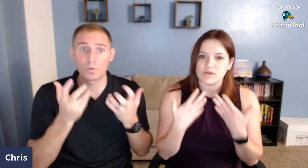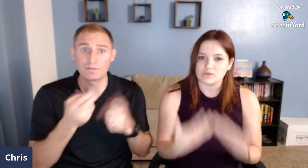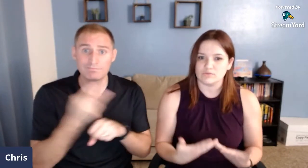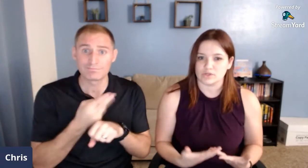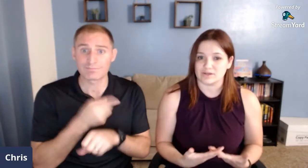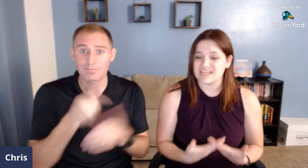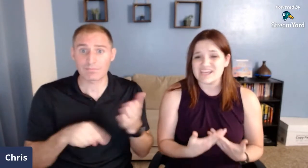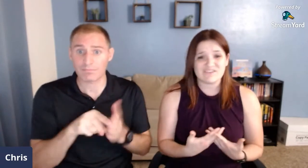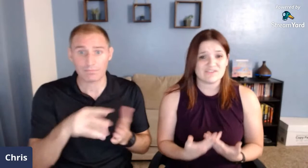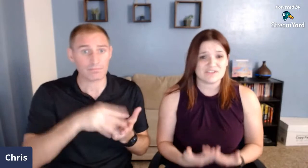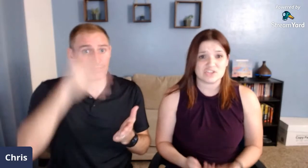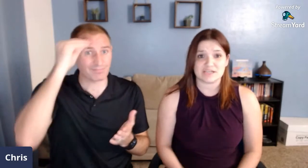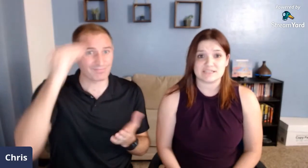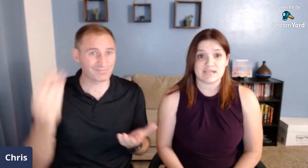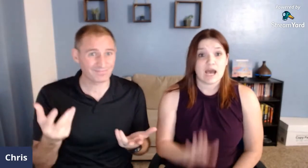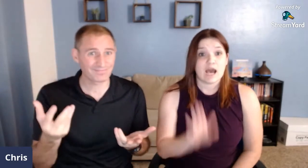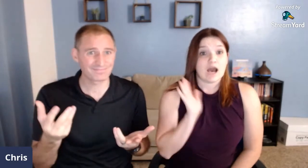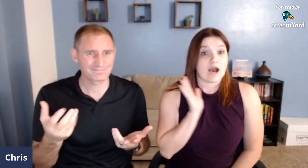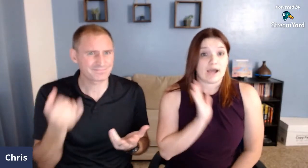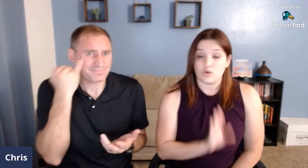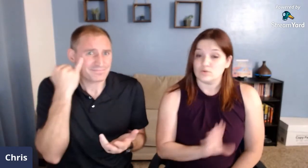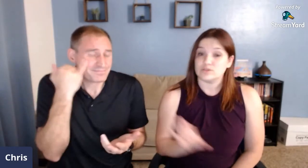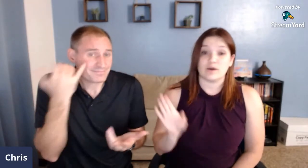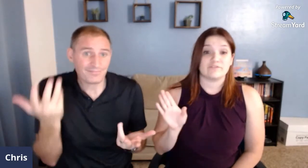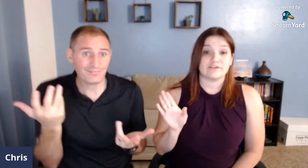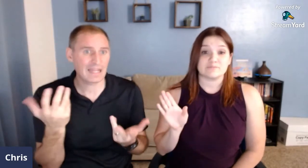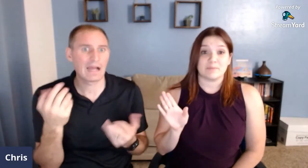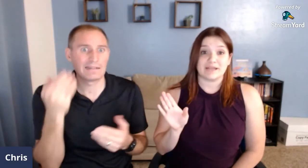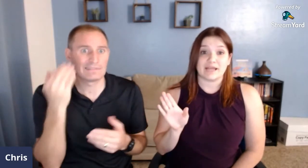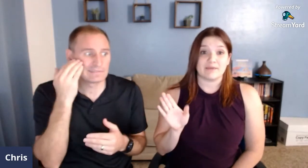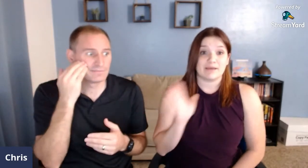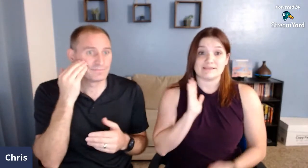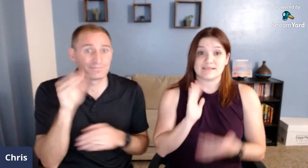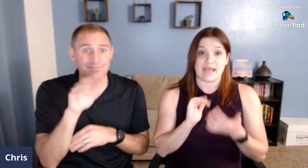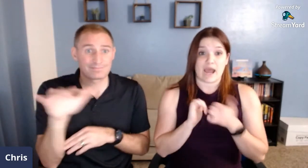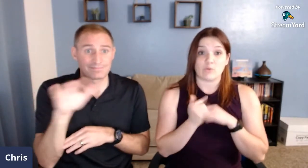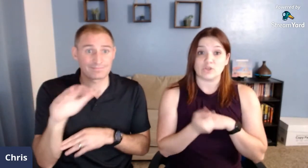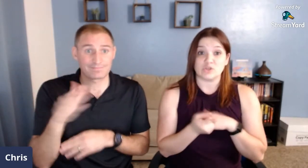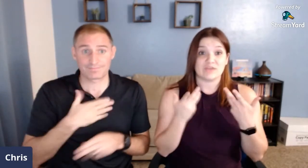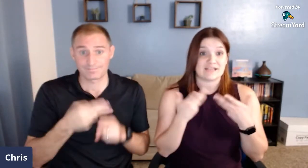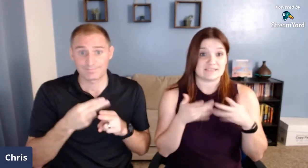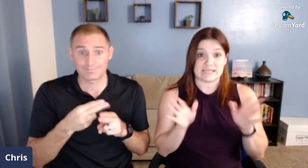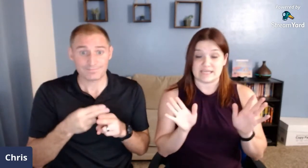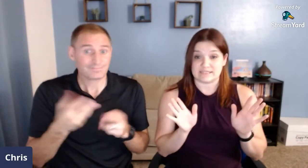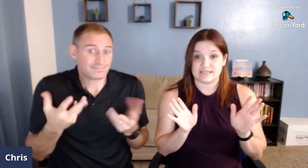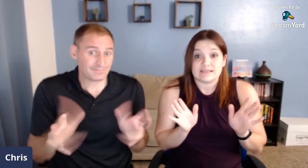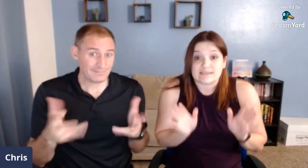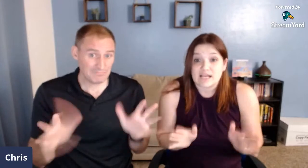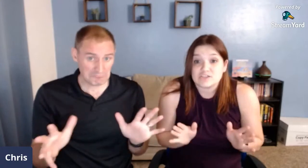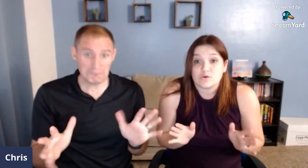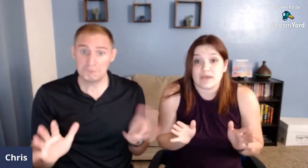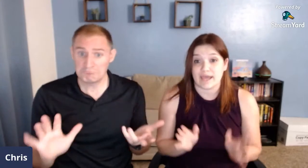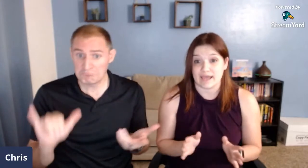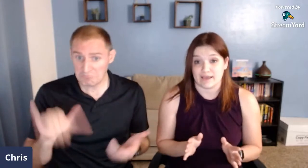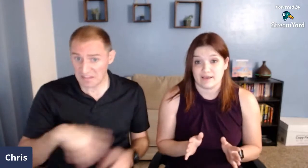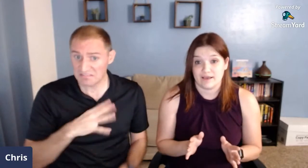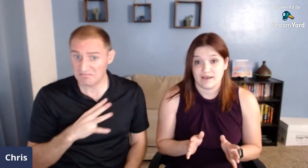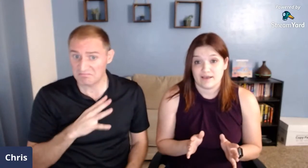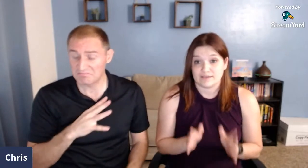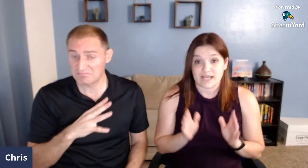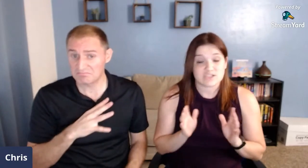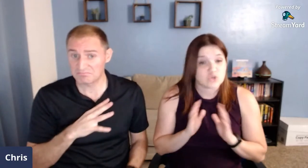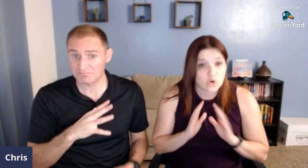you learn, even if it's just, I only know how to fingerspell my name and say, how are you? That's it. That's